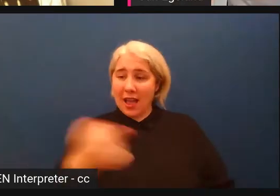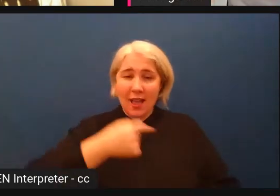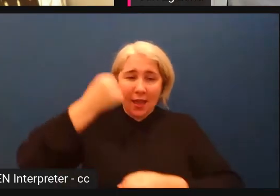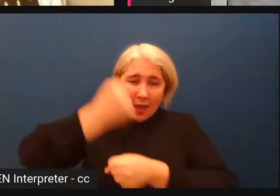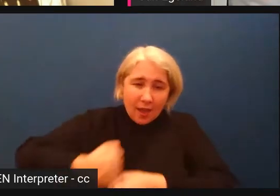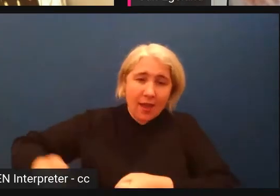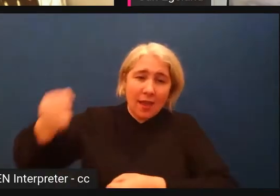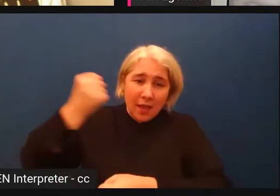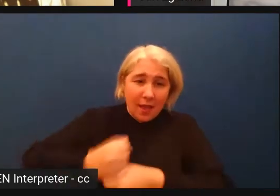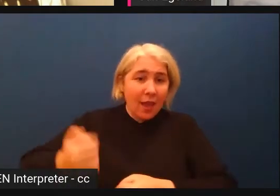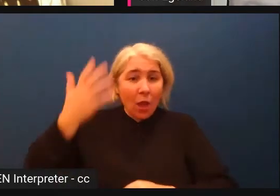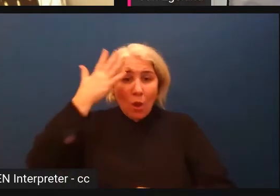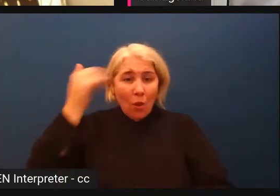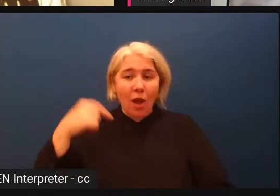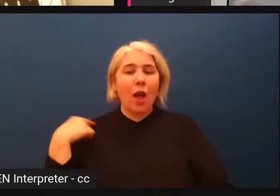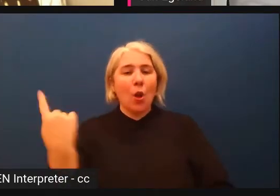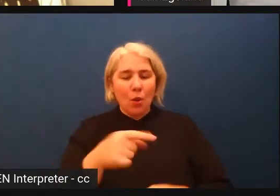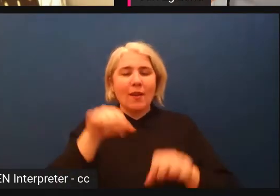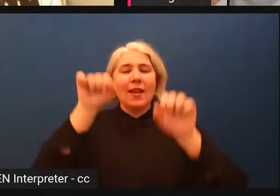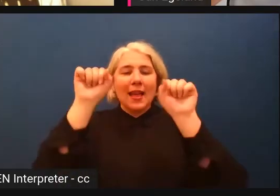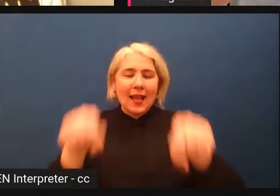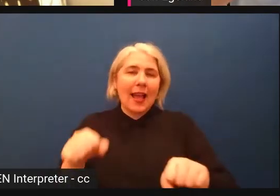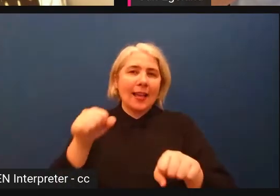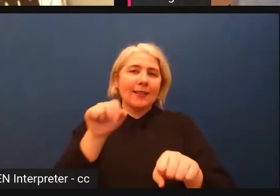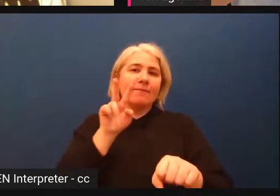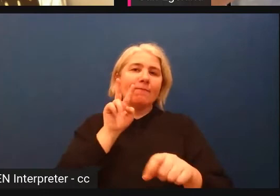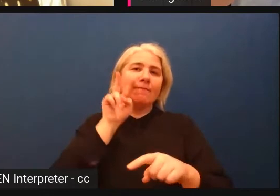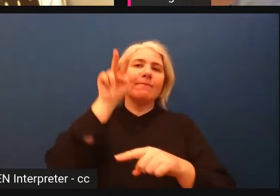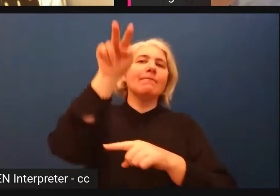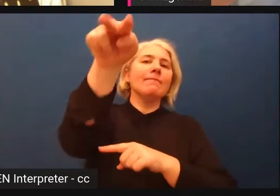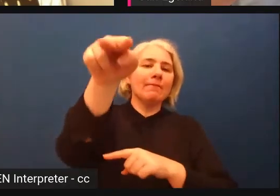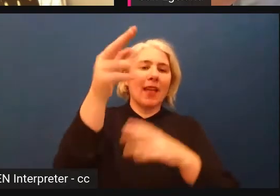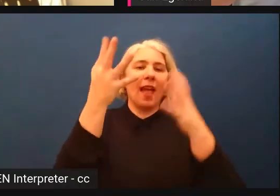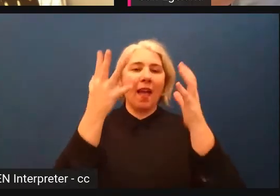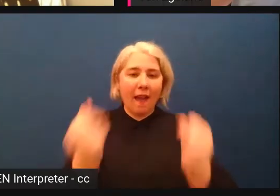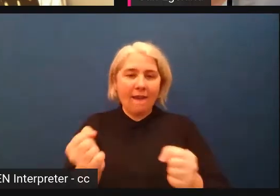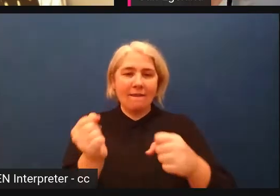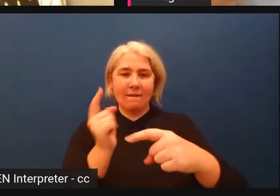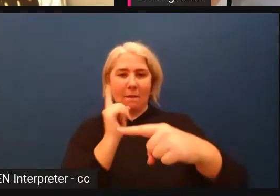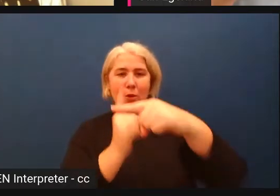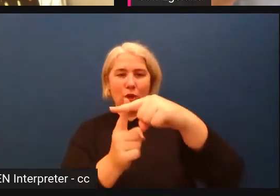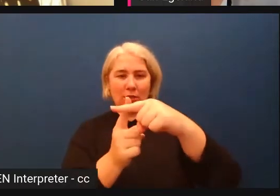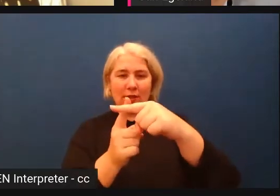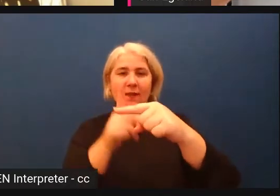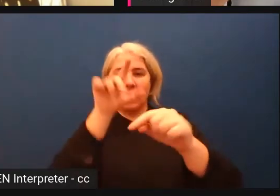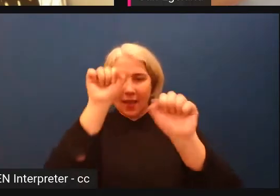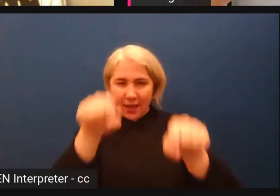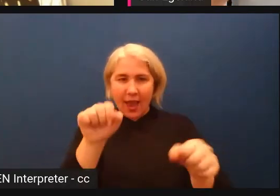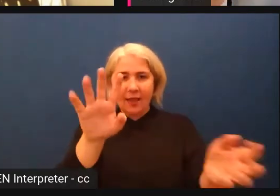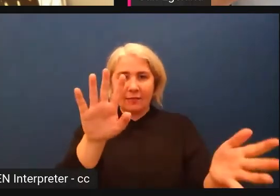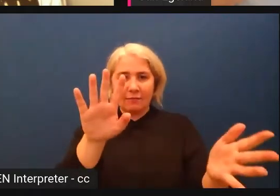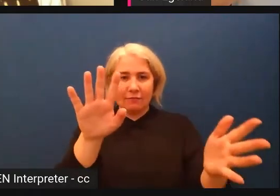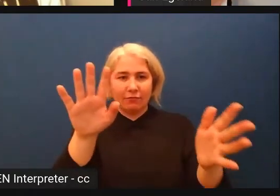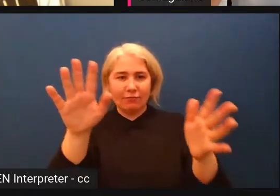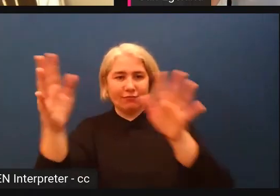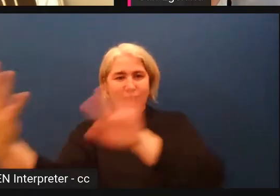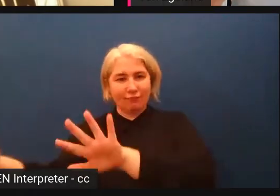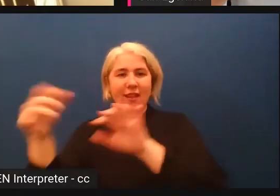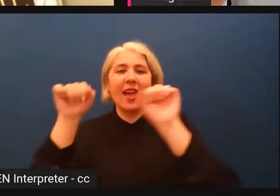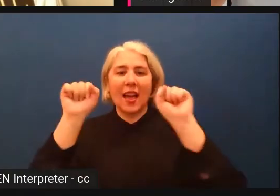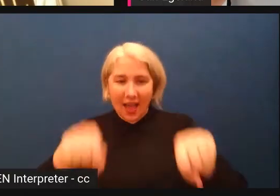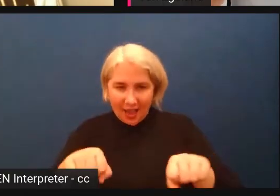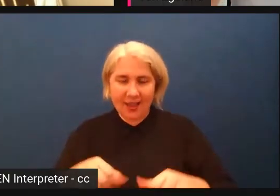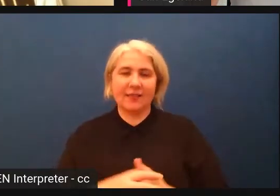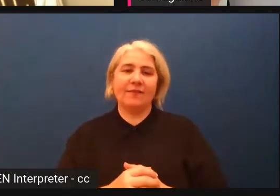So of course, perhaps part of our problem and my problem in my advocacy is that I keep hammering all of the places where